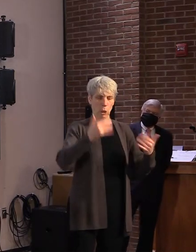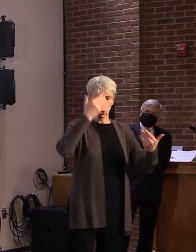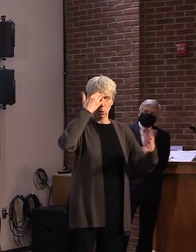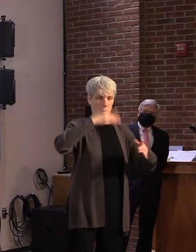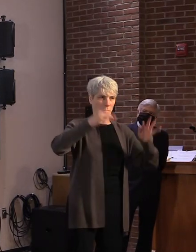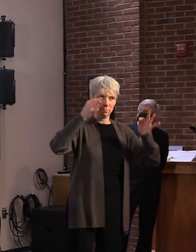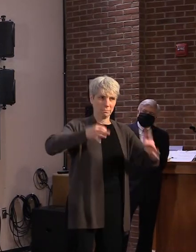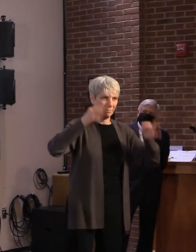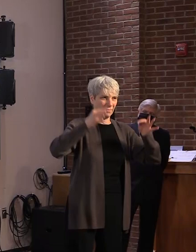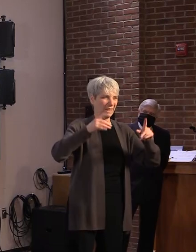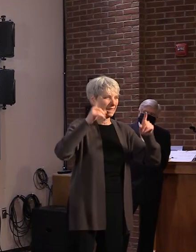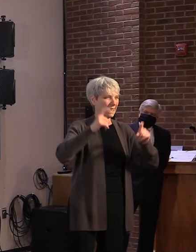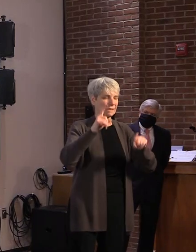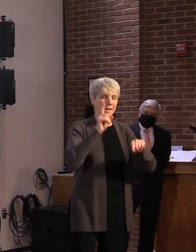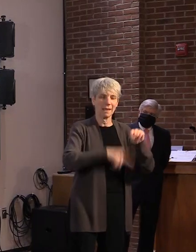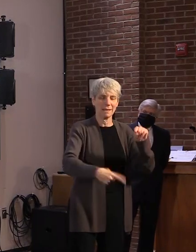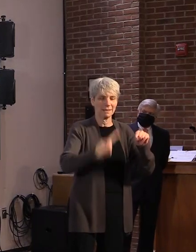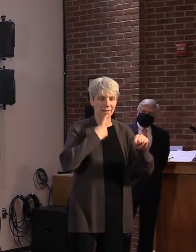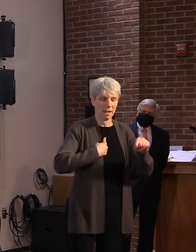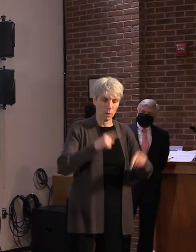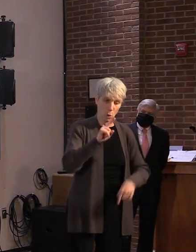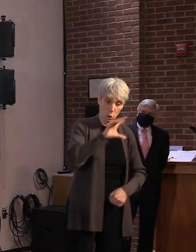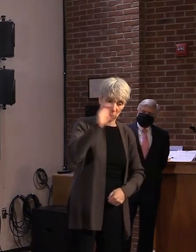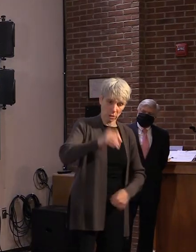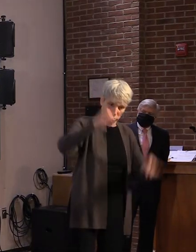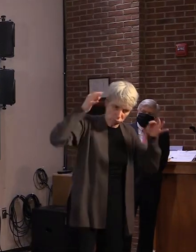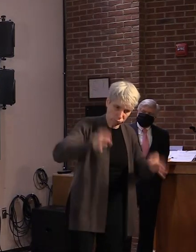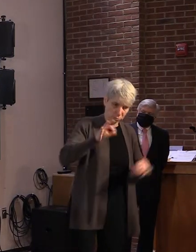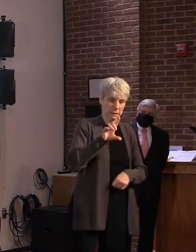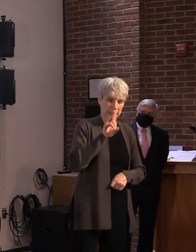low prevalence of virus in the population.